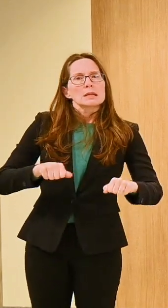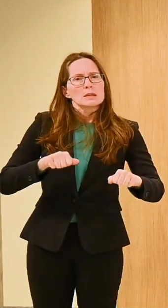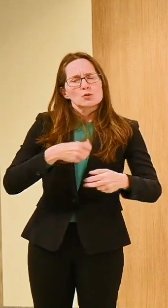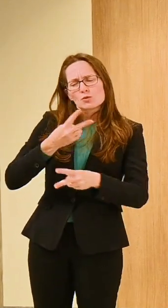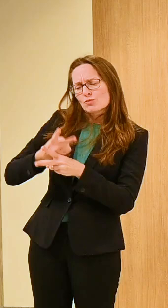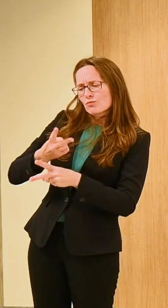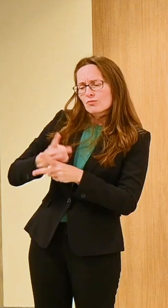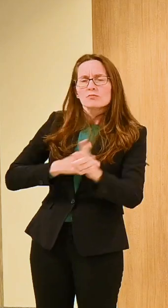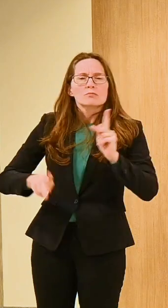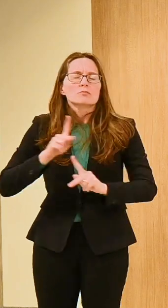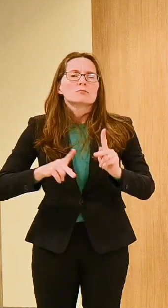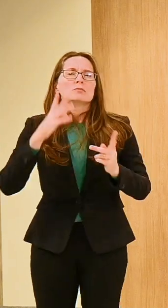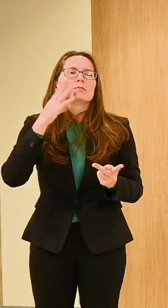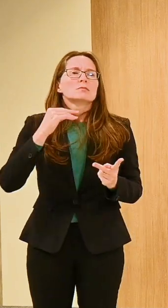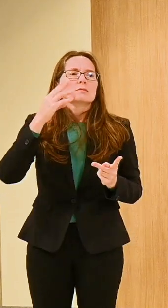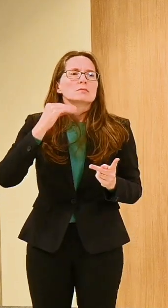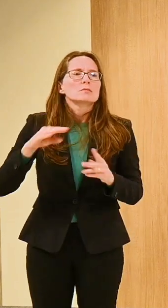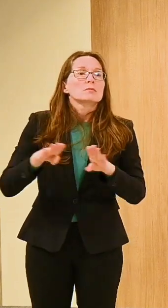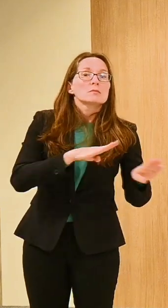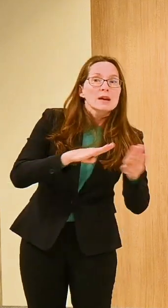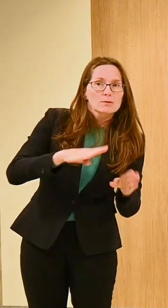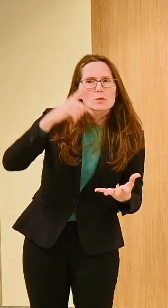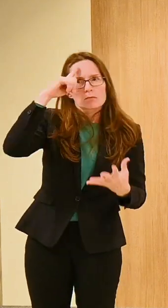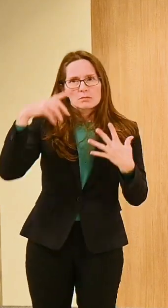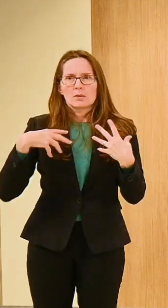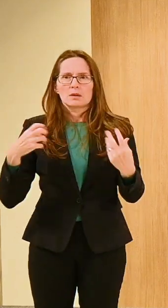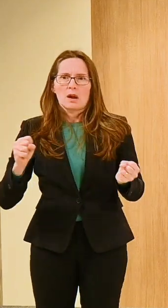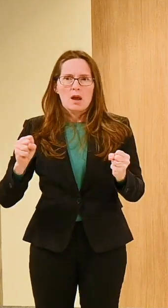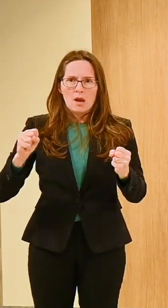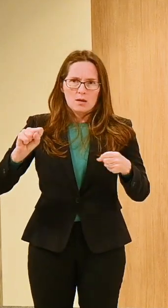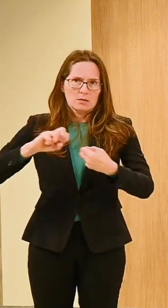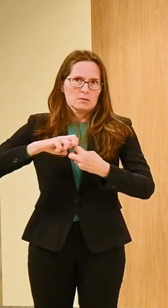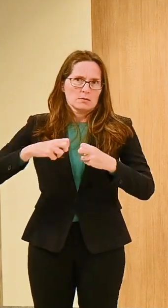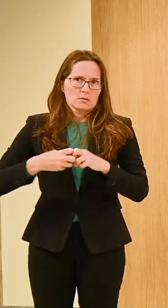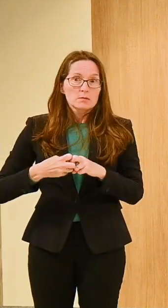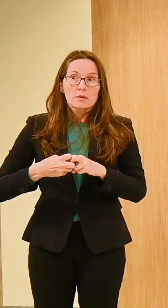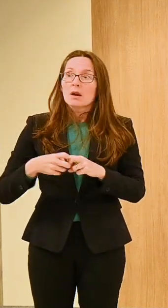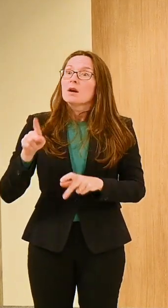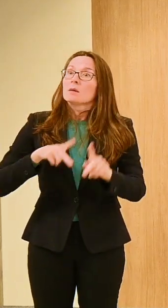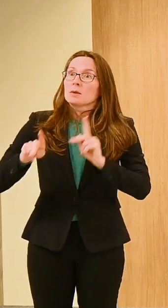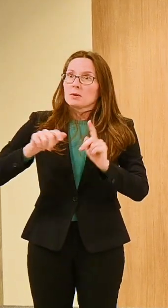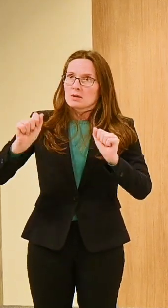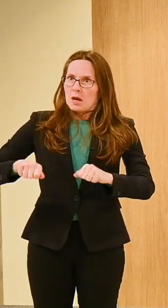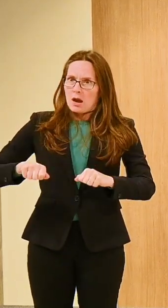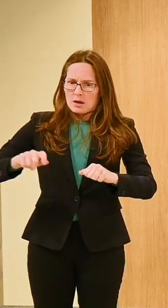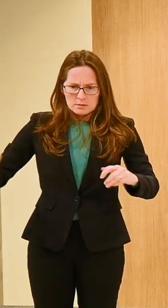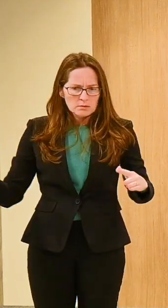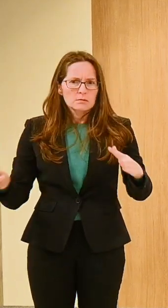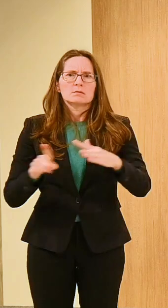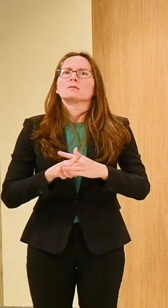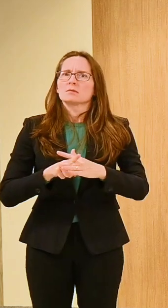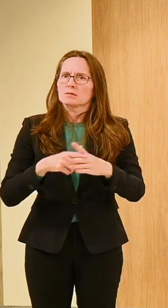crises. It allows people to seek help, receive proper treatment, and lead fulfilling